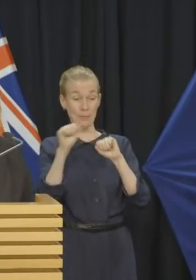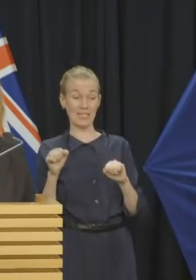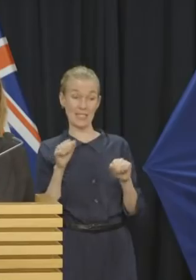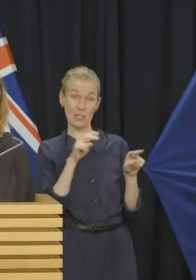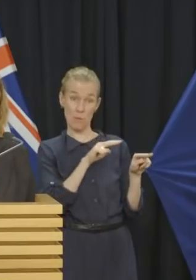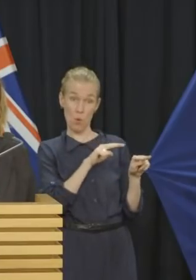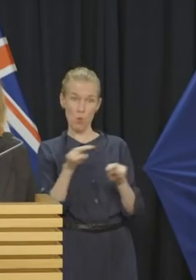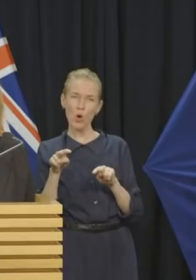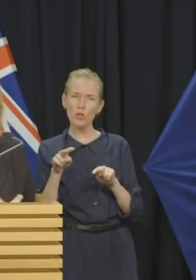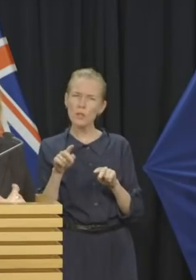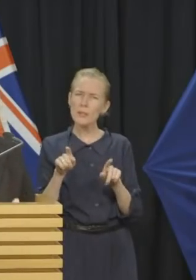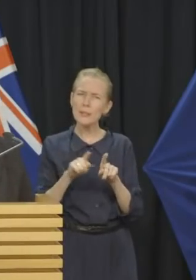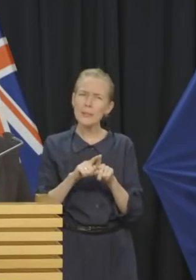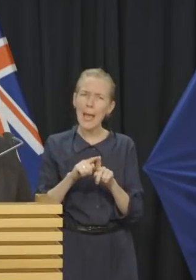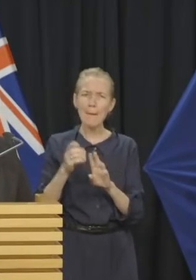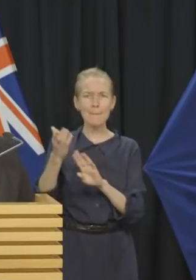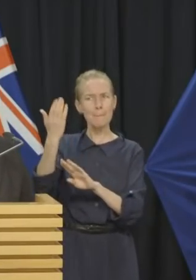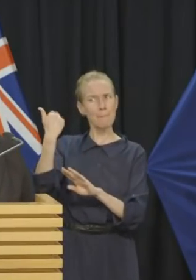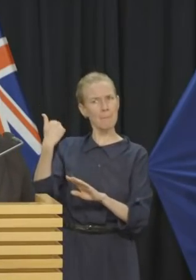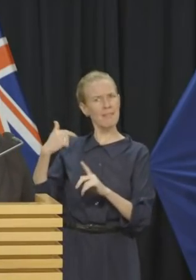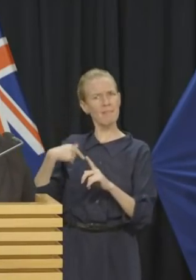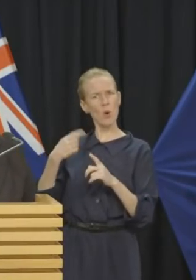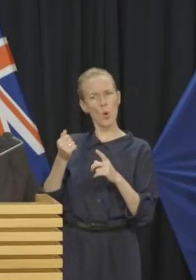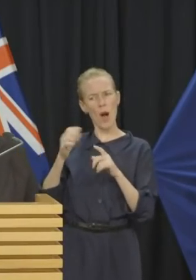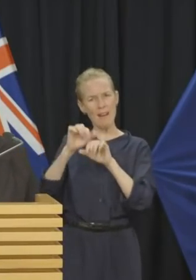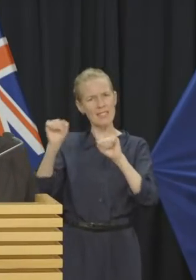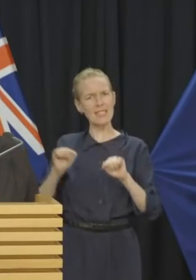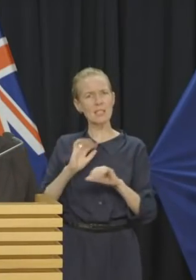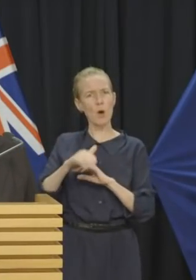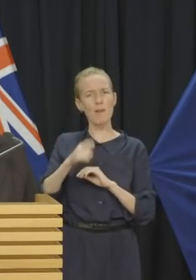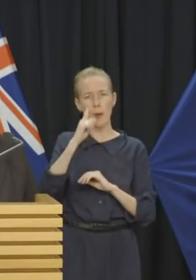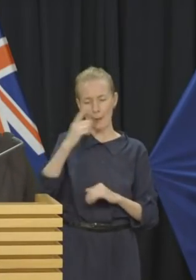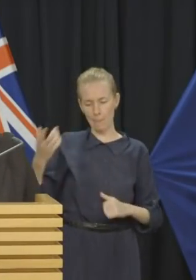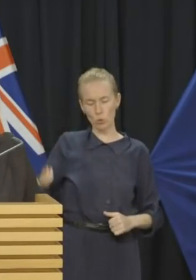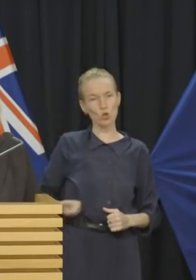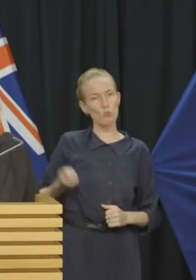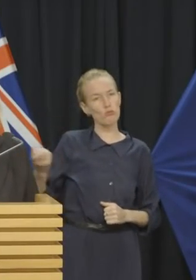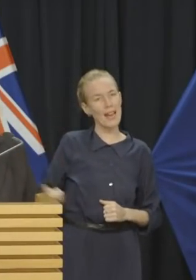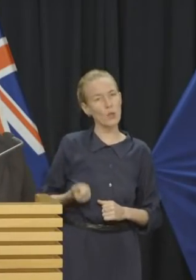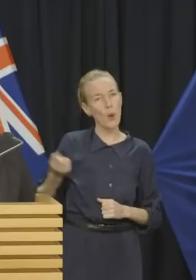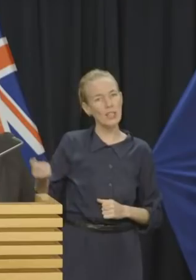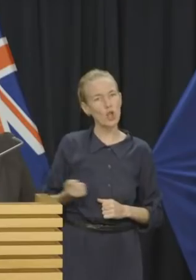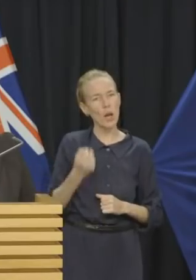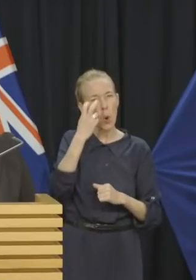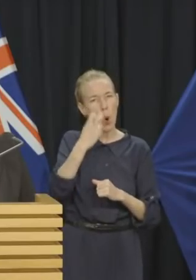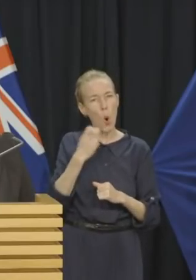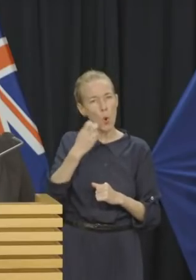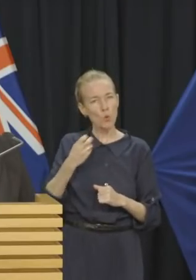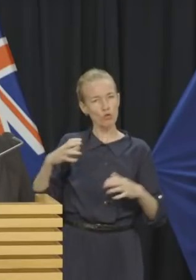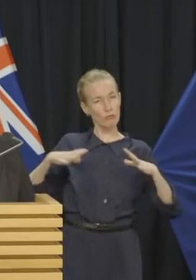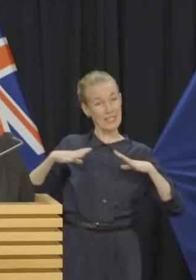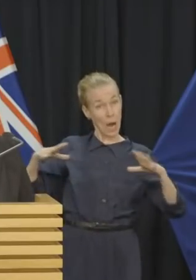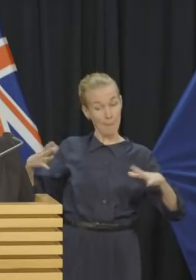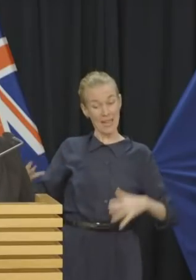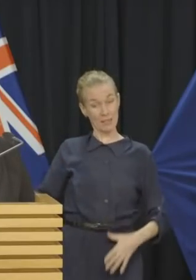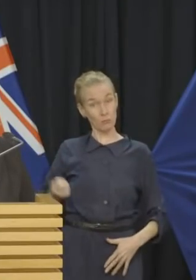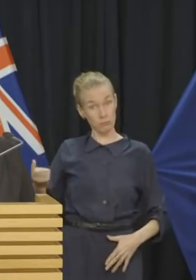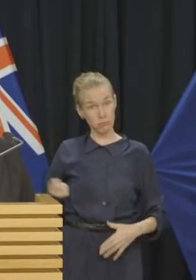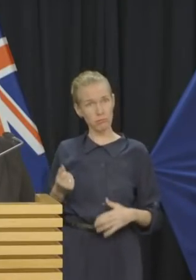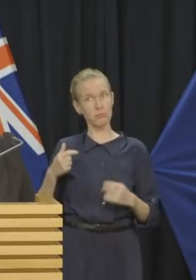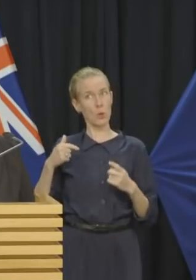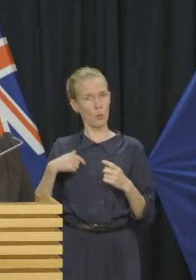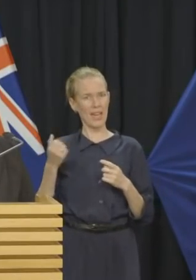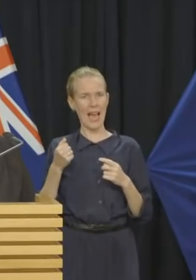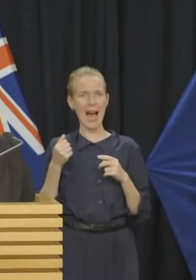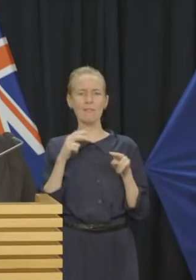the country for more than a longer period of time than the rules allow and the superannuation allow. So we're working around the specifics around that as we work